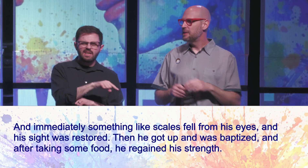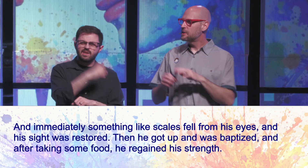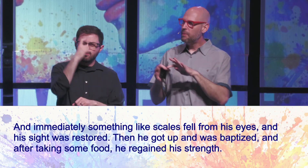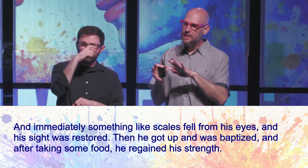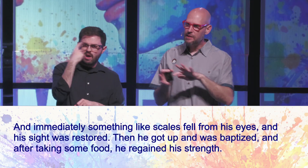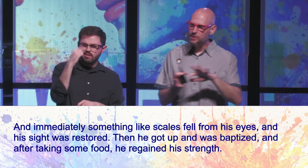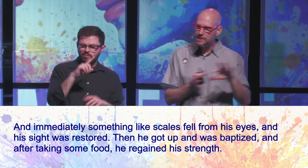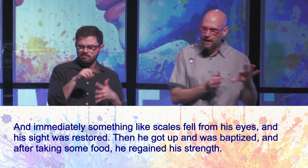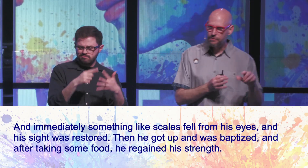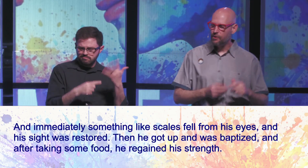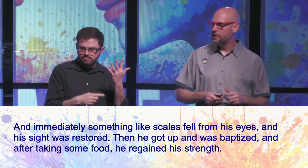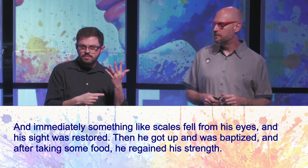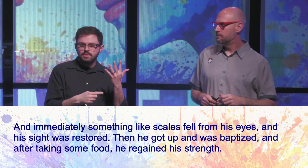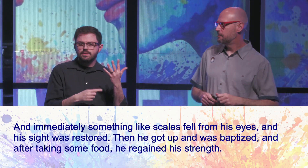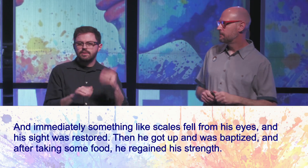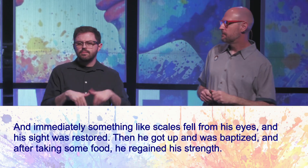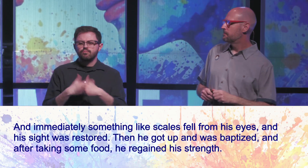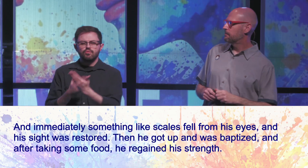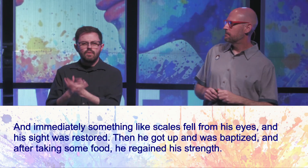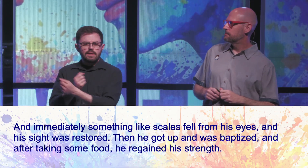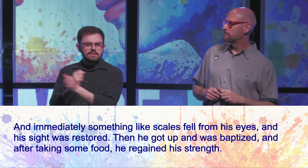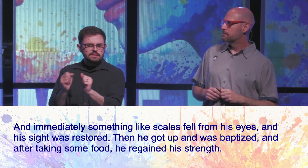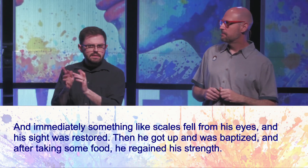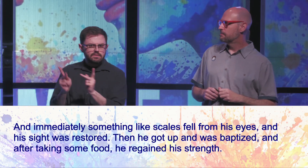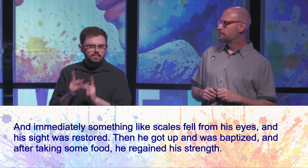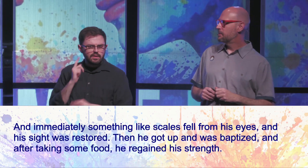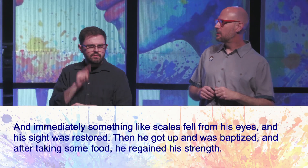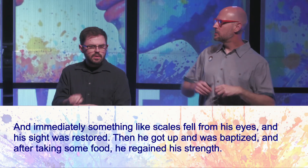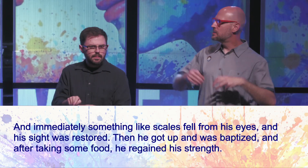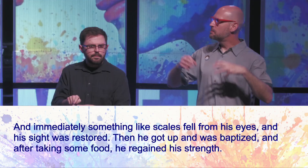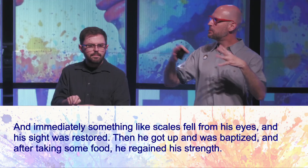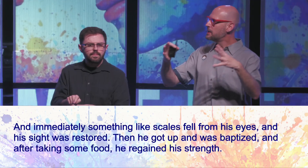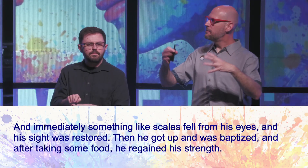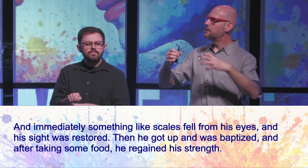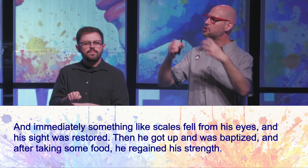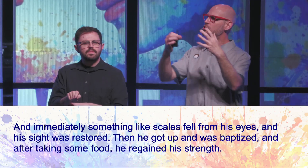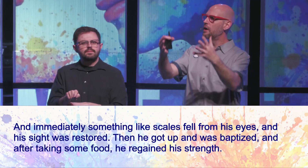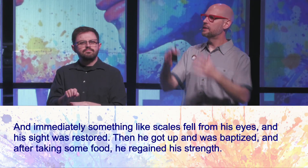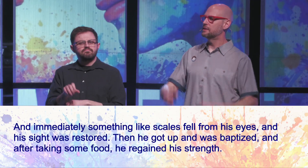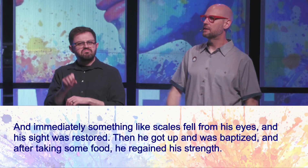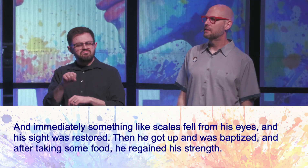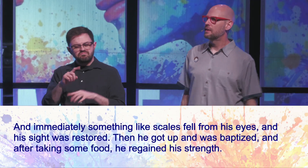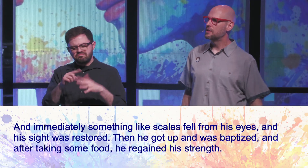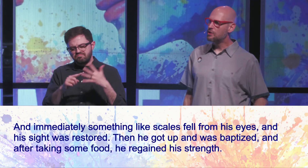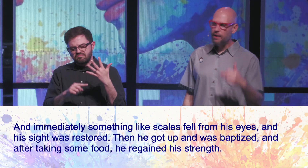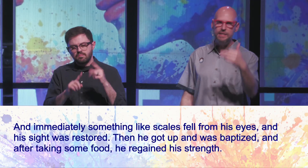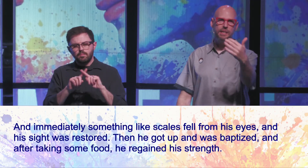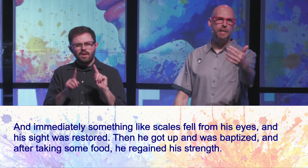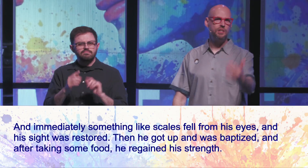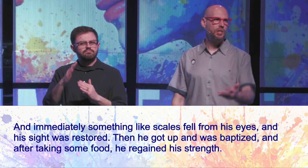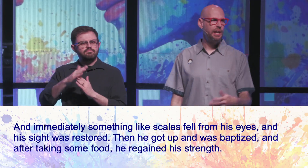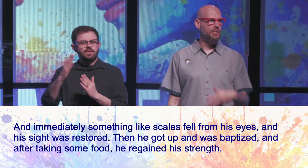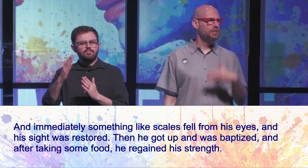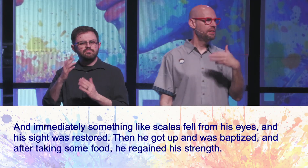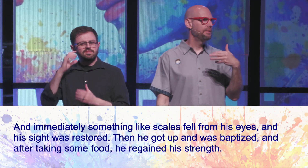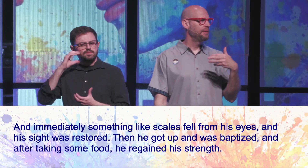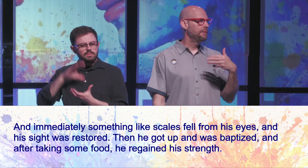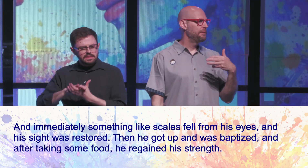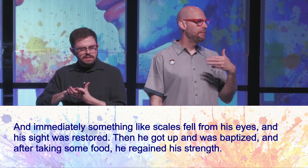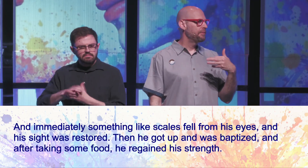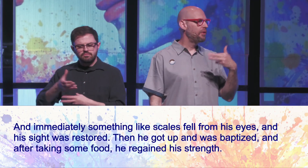to be a space that was safe for him. But there was this belief, this trust, that grace can